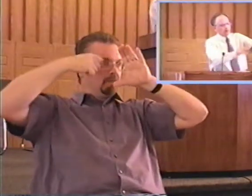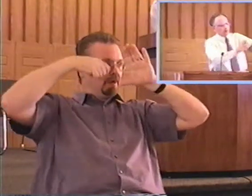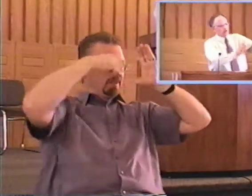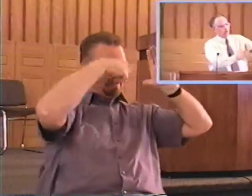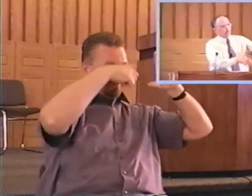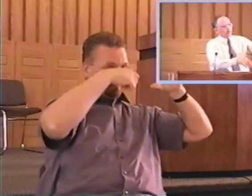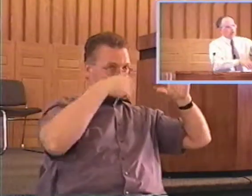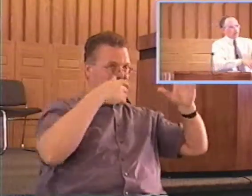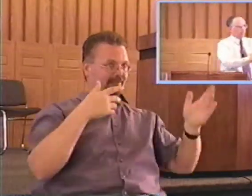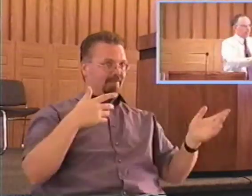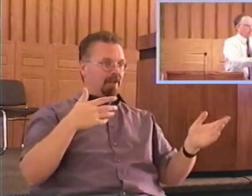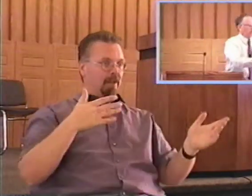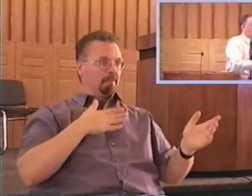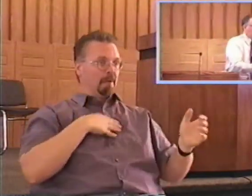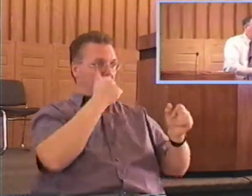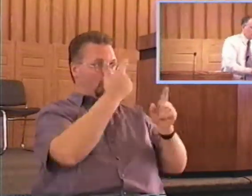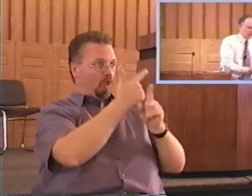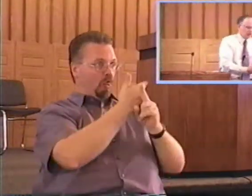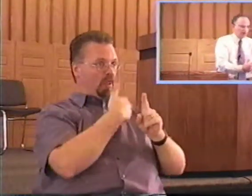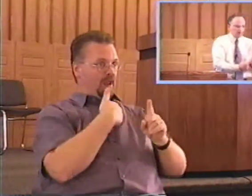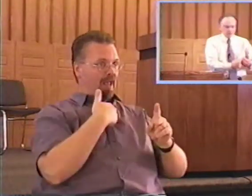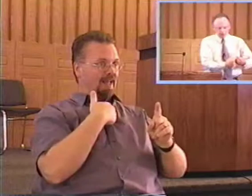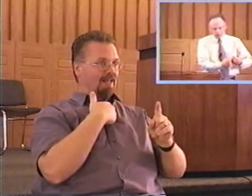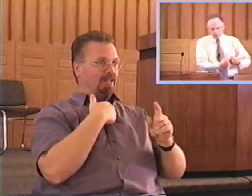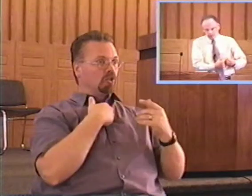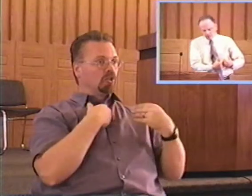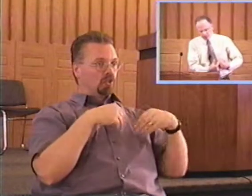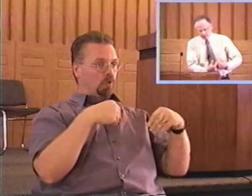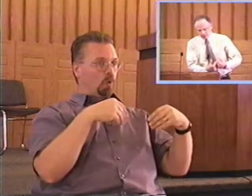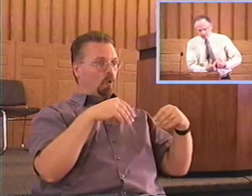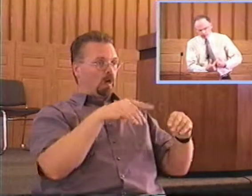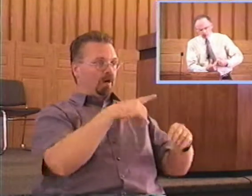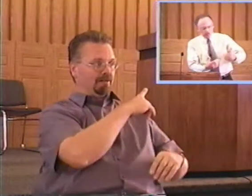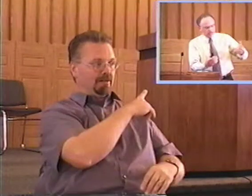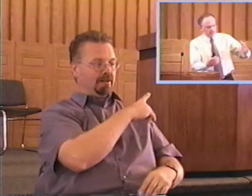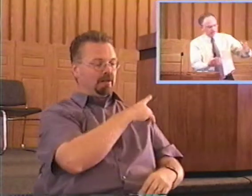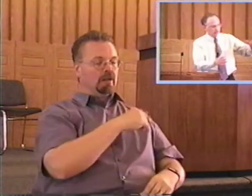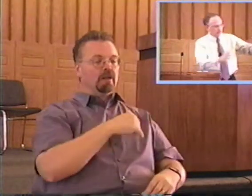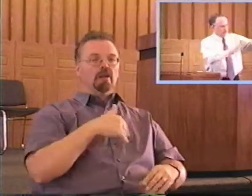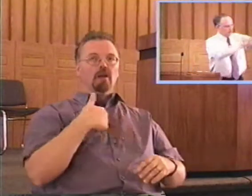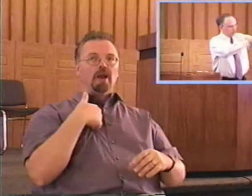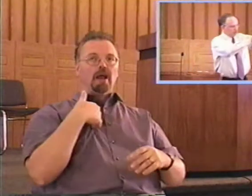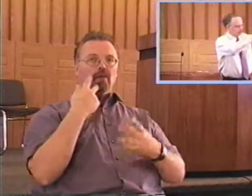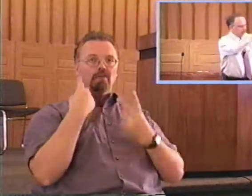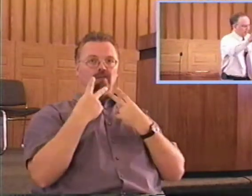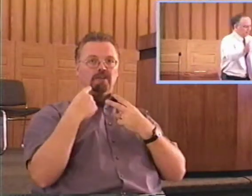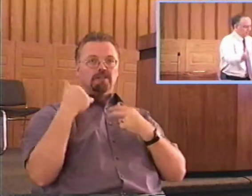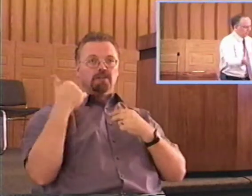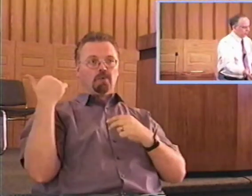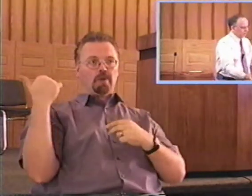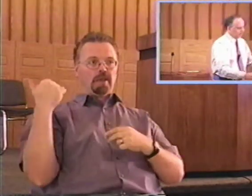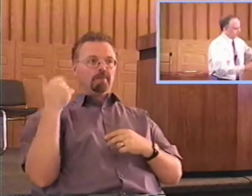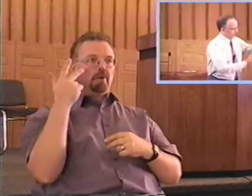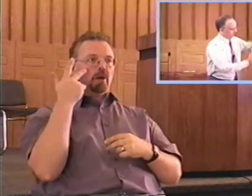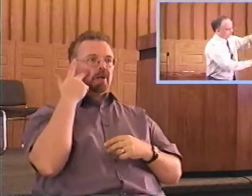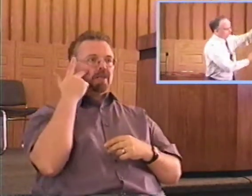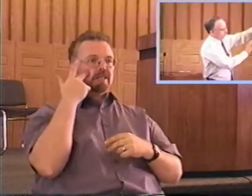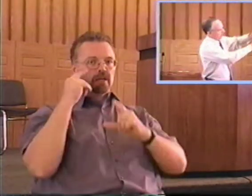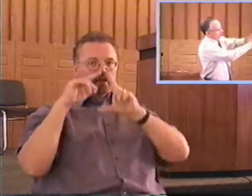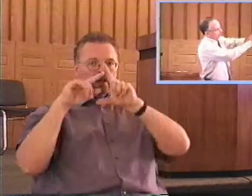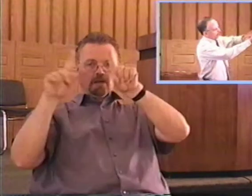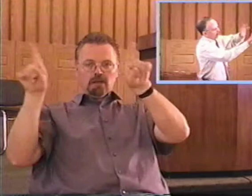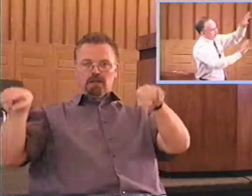My brother owns a store, and I went back into his office when we were in Pittsburgh. And there was this TV screen